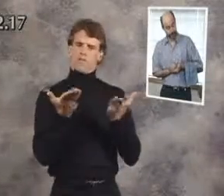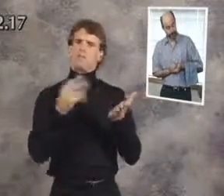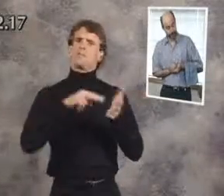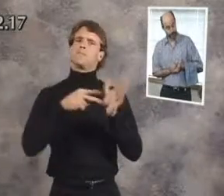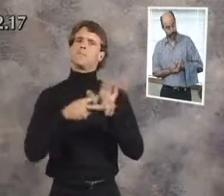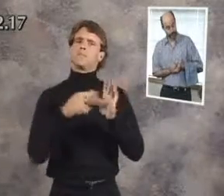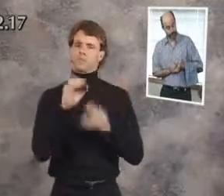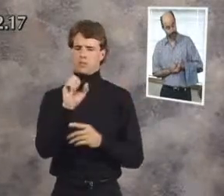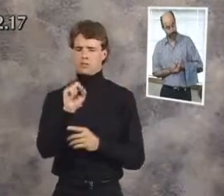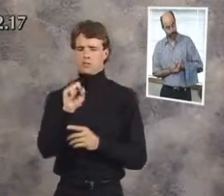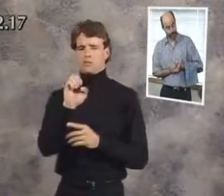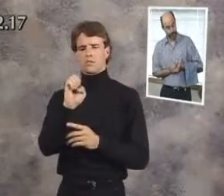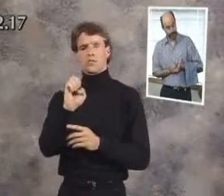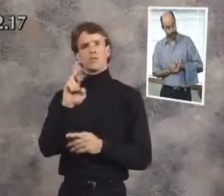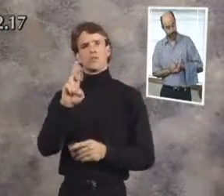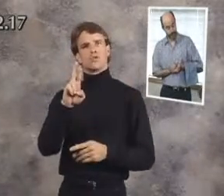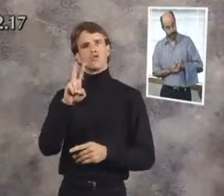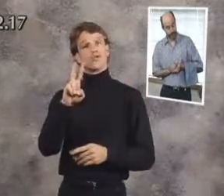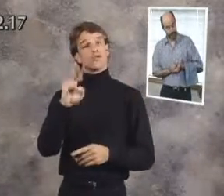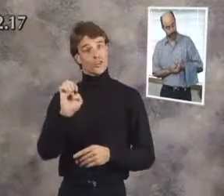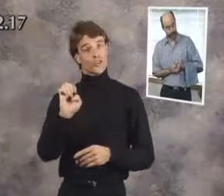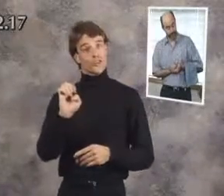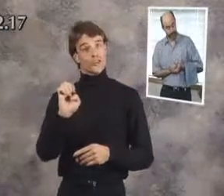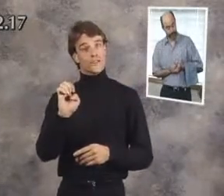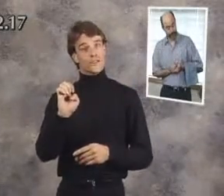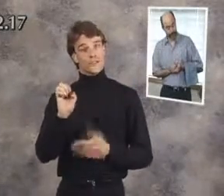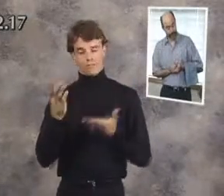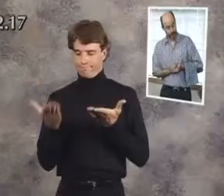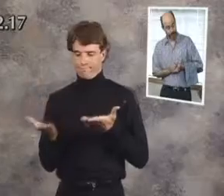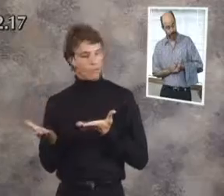The first part of this compound sign means serve.